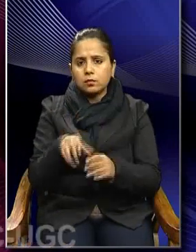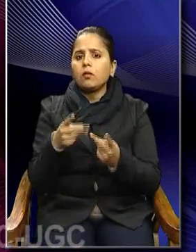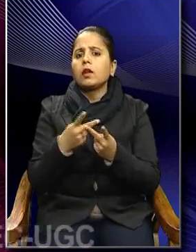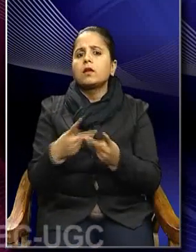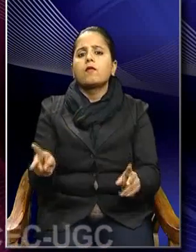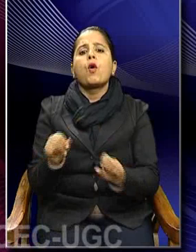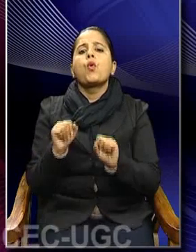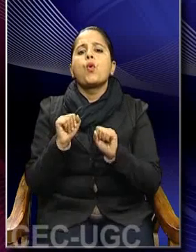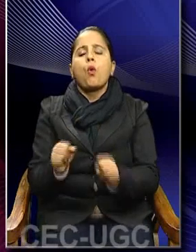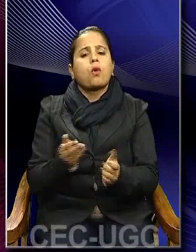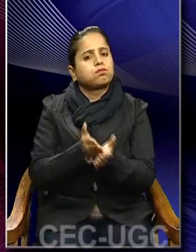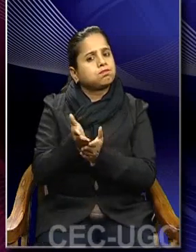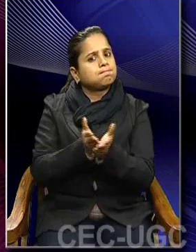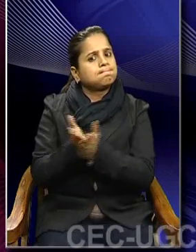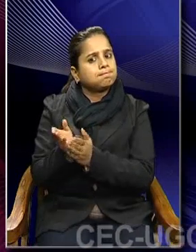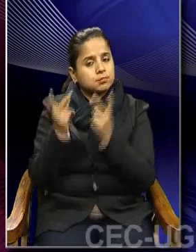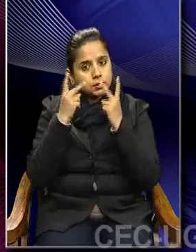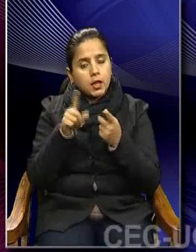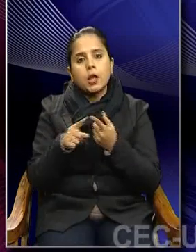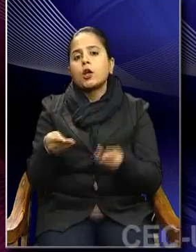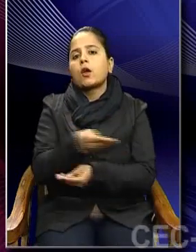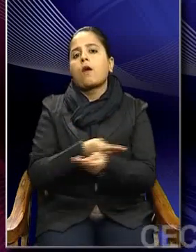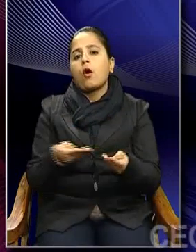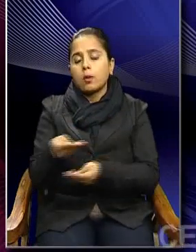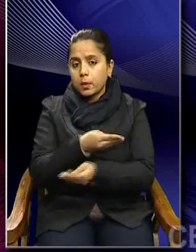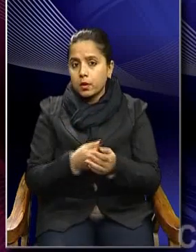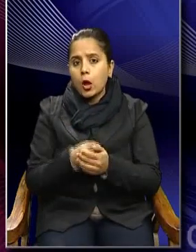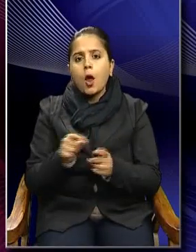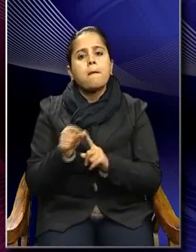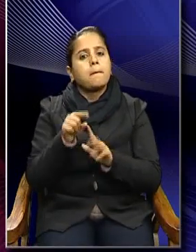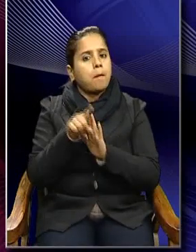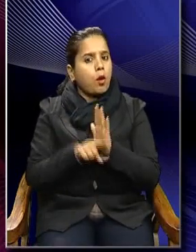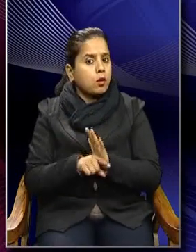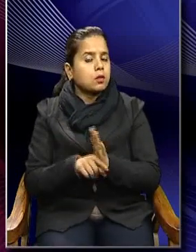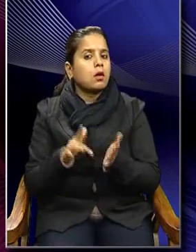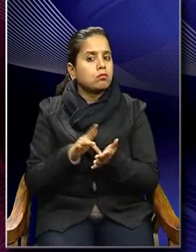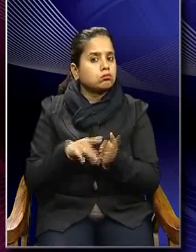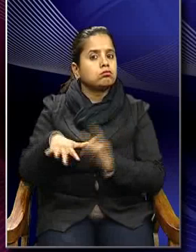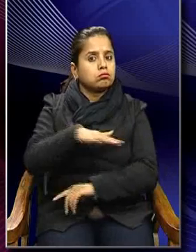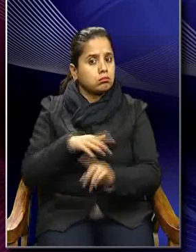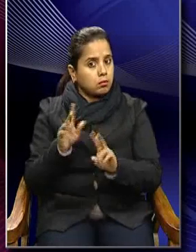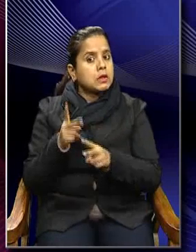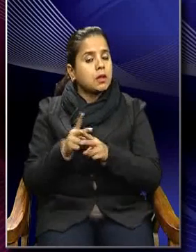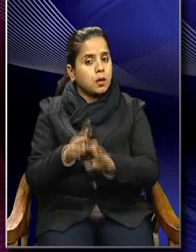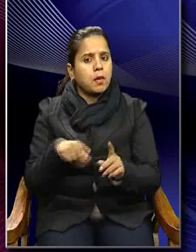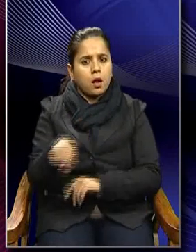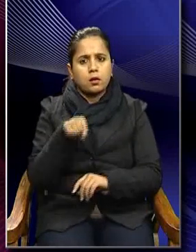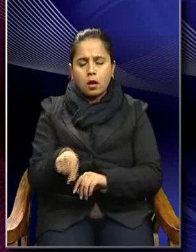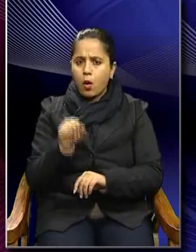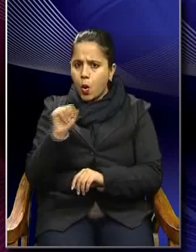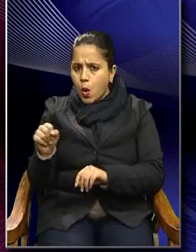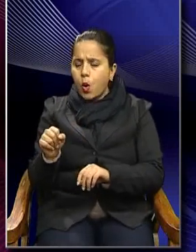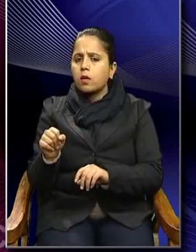kind of economic policies in place, which was insulated, which